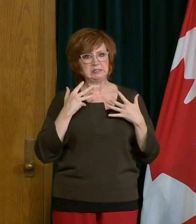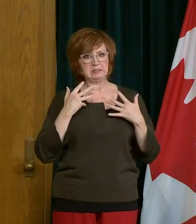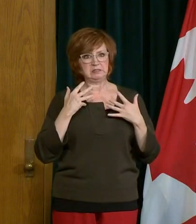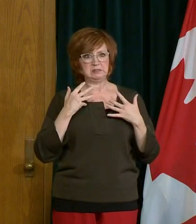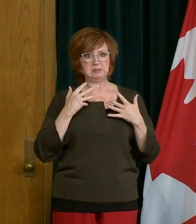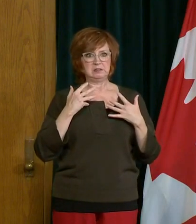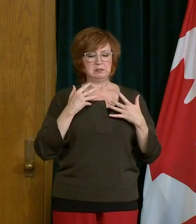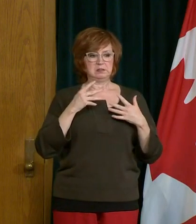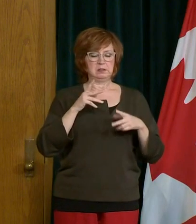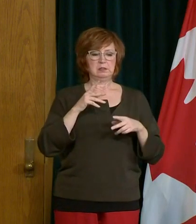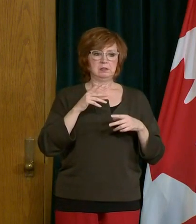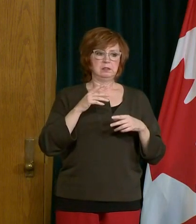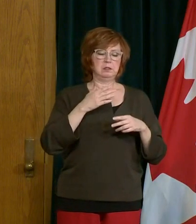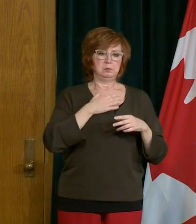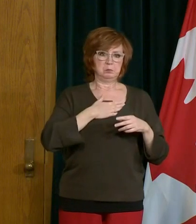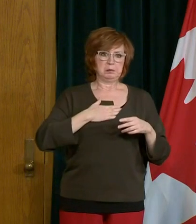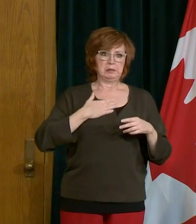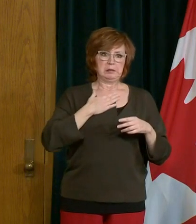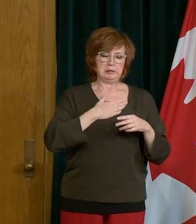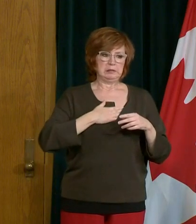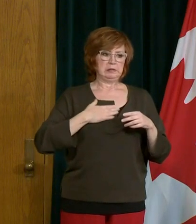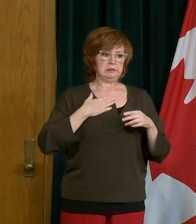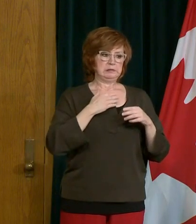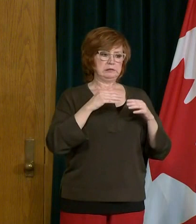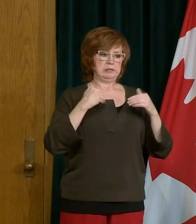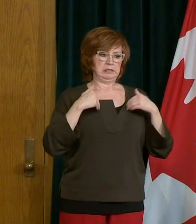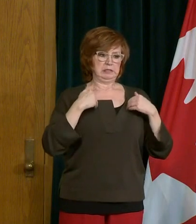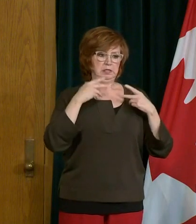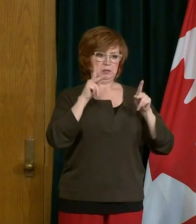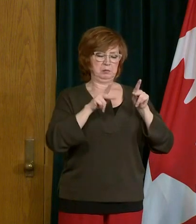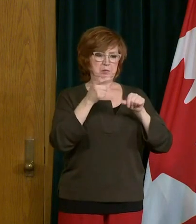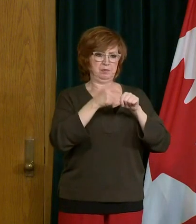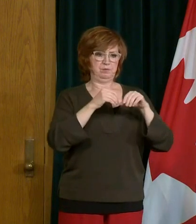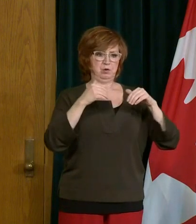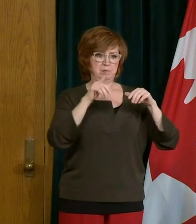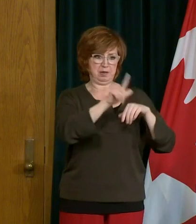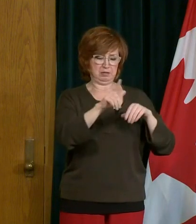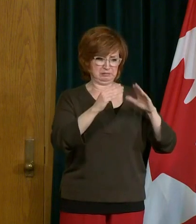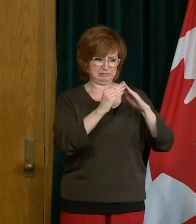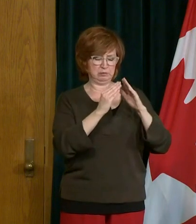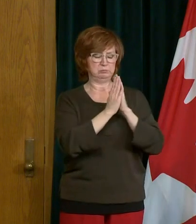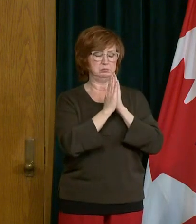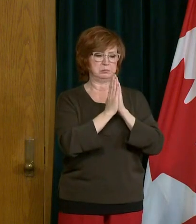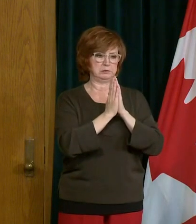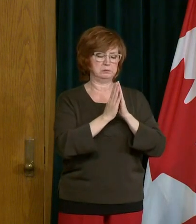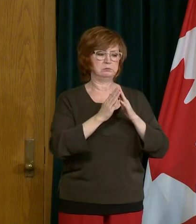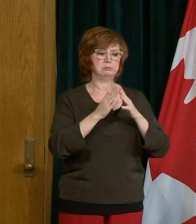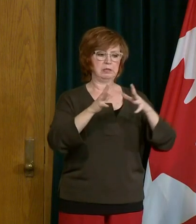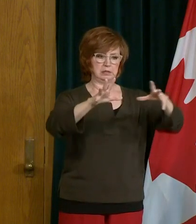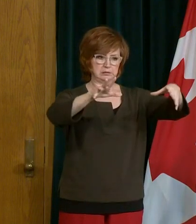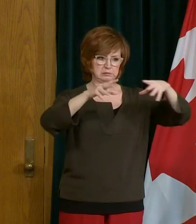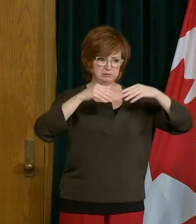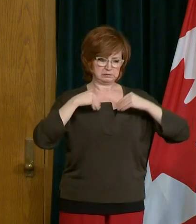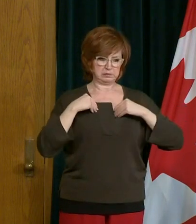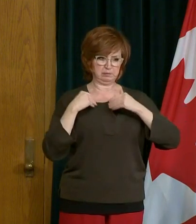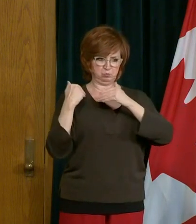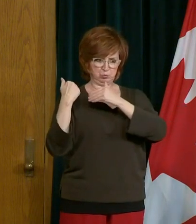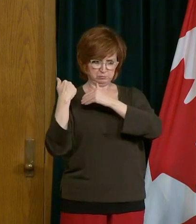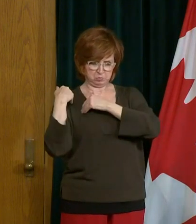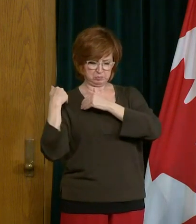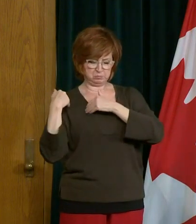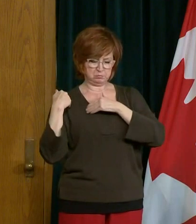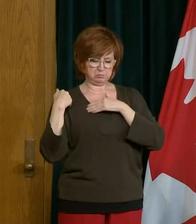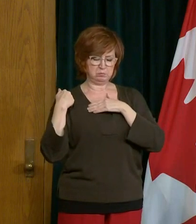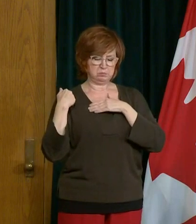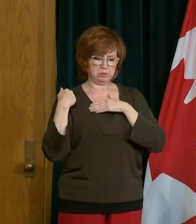family. And so I would ask the youth in Loche to take their personal responsibility very, very